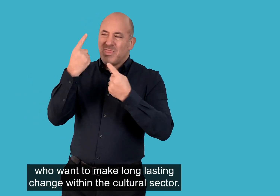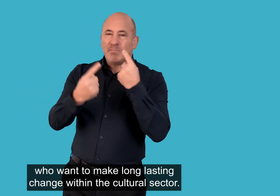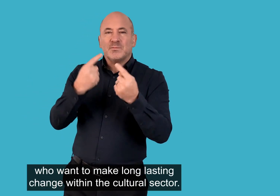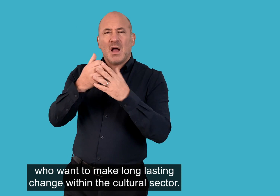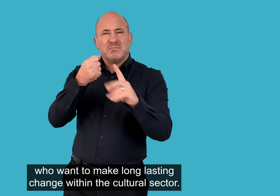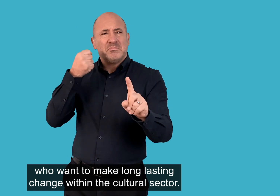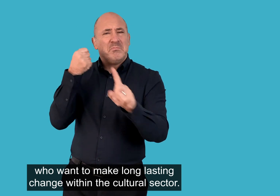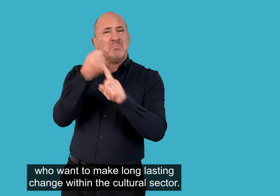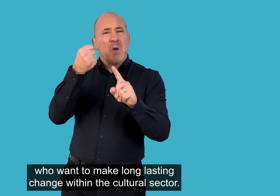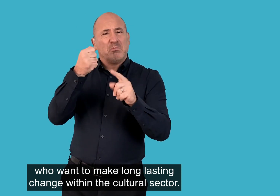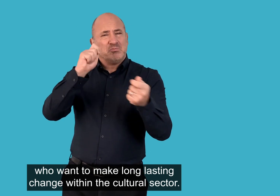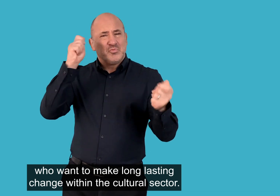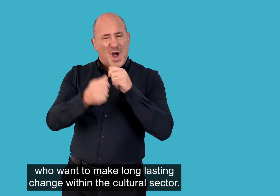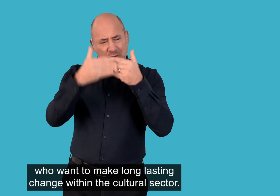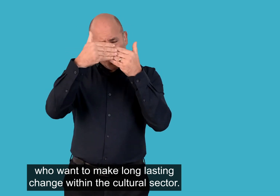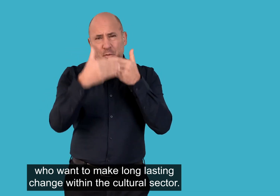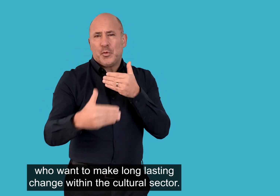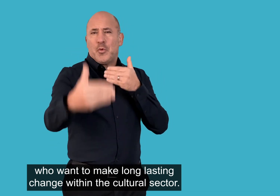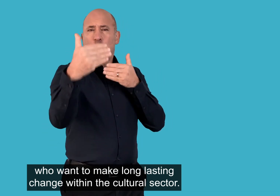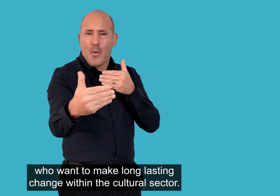long-lasting change within the cultural sector.